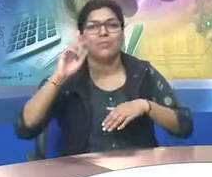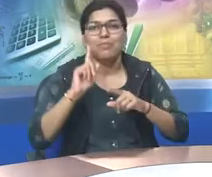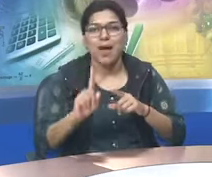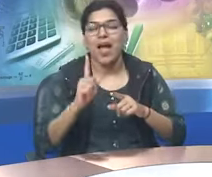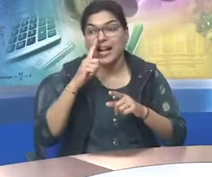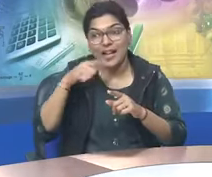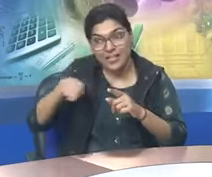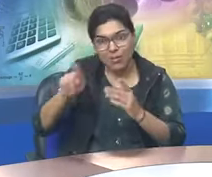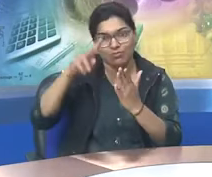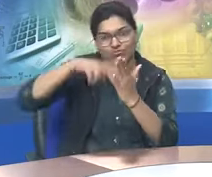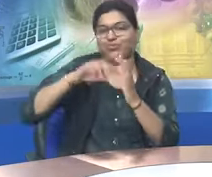her grandmother.